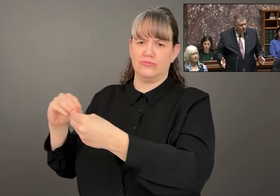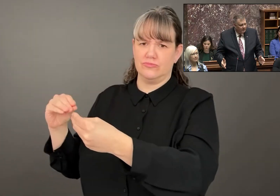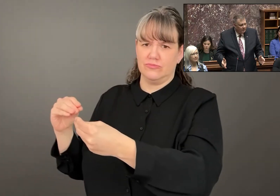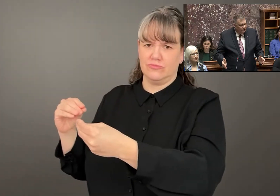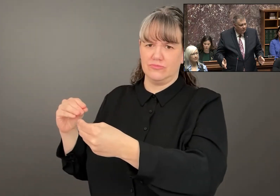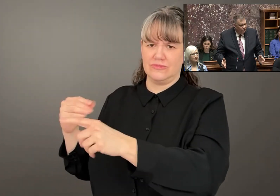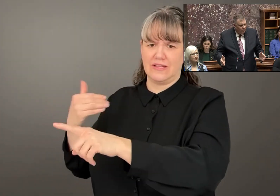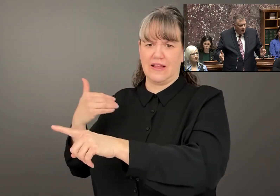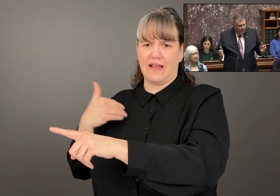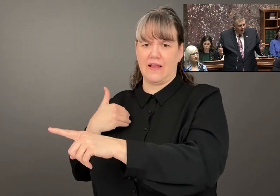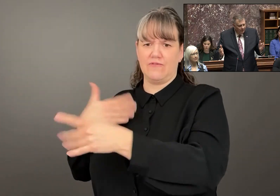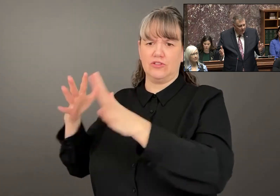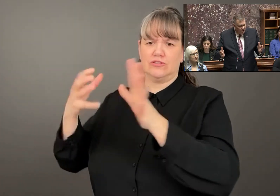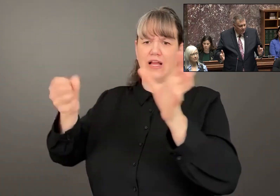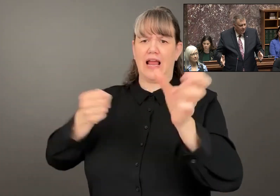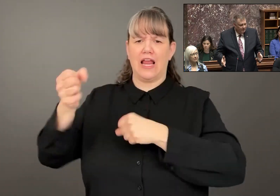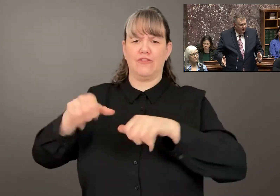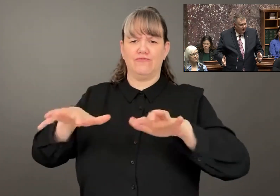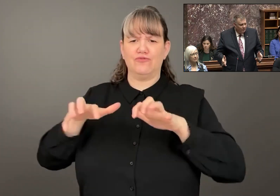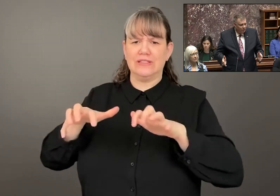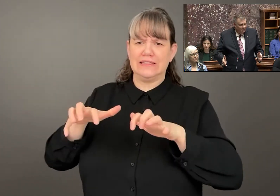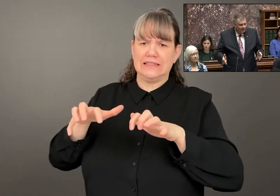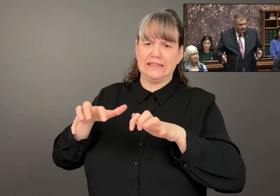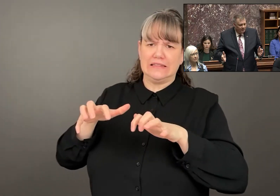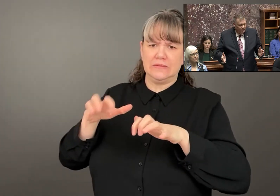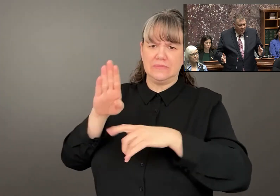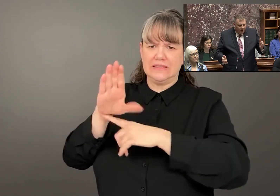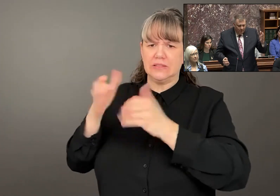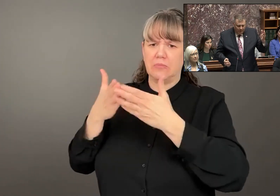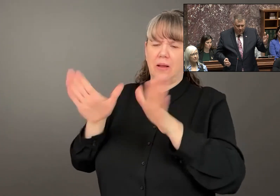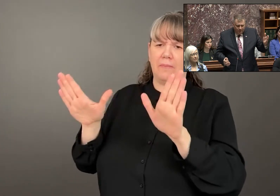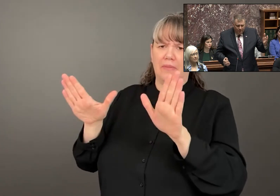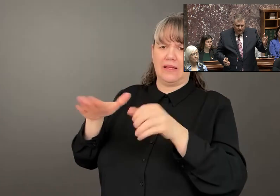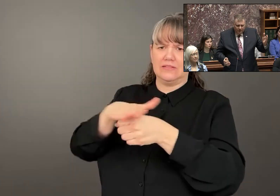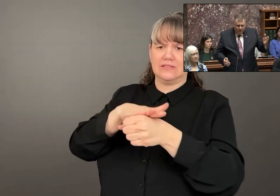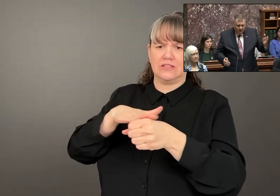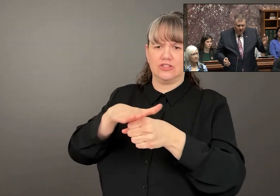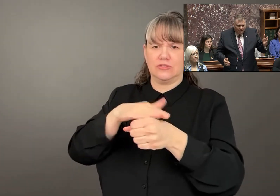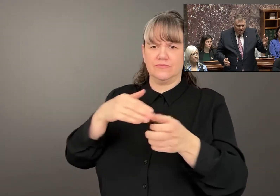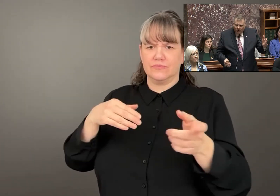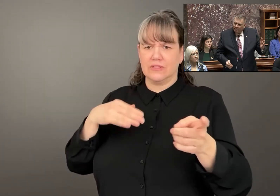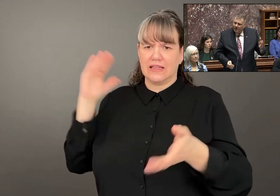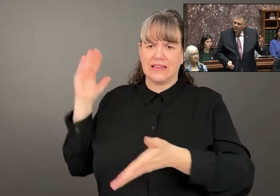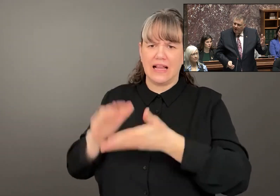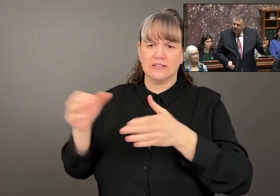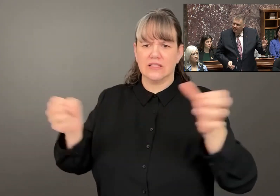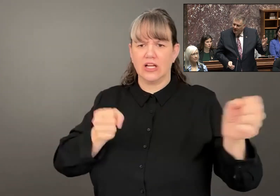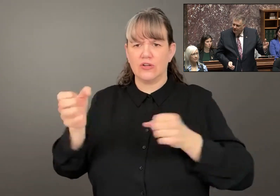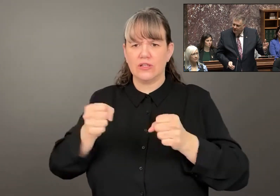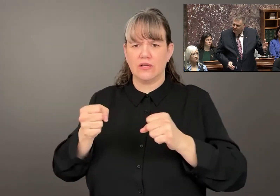bring costs under control, how they're going to get things under control, because despite, by their words, a good economy,